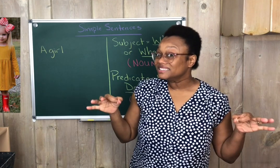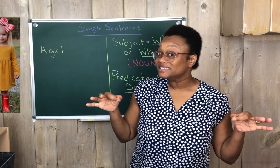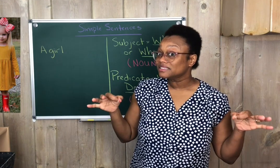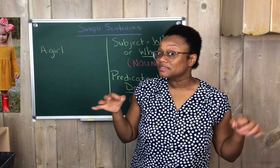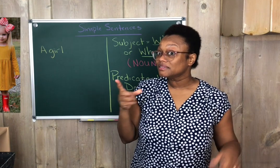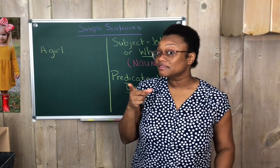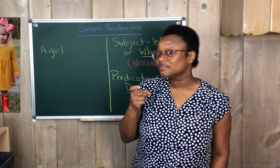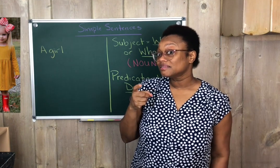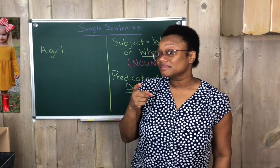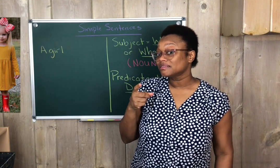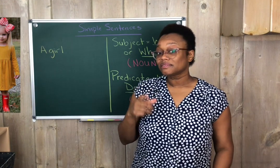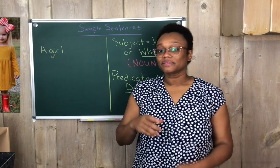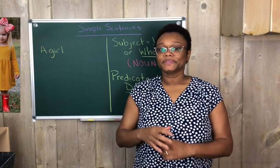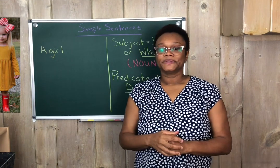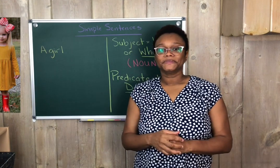is that a sentence?